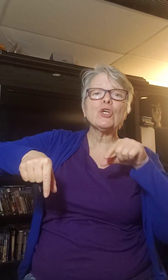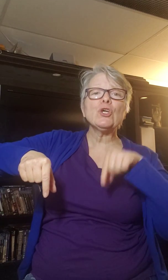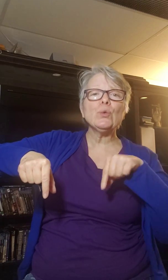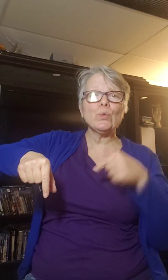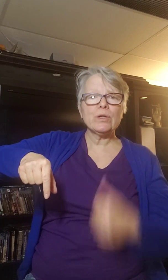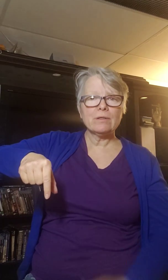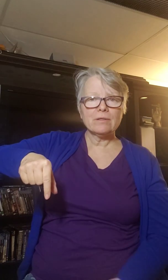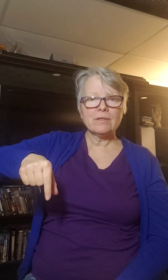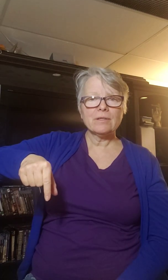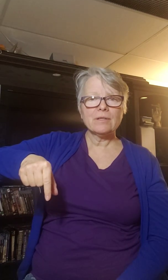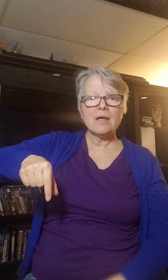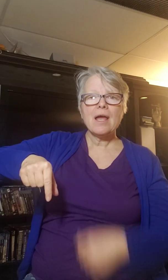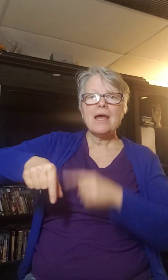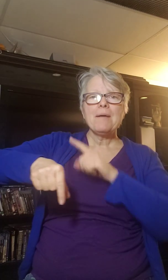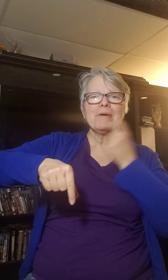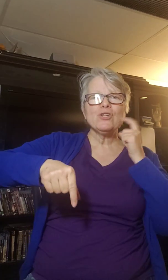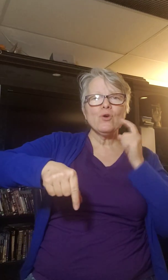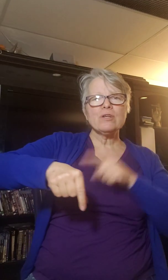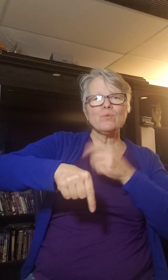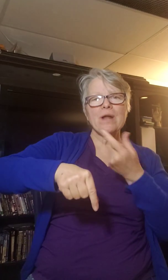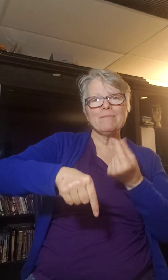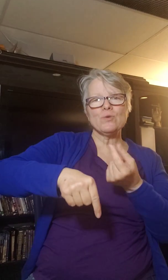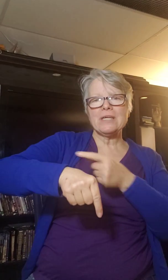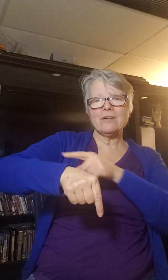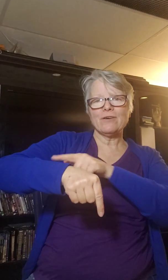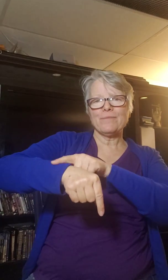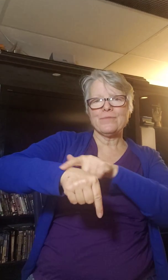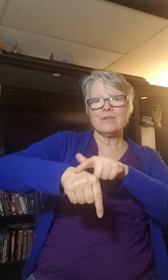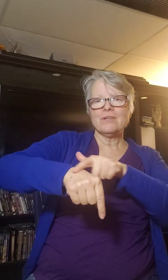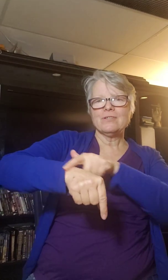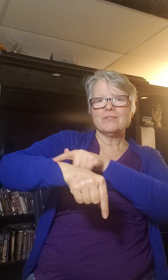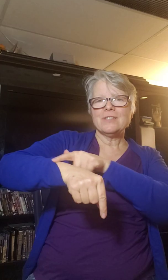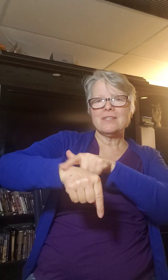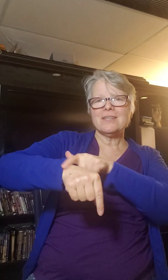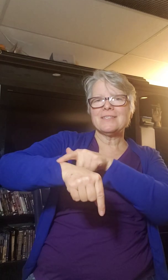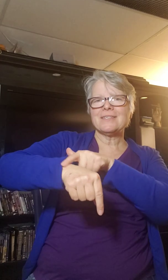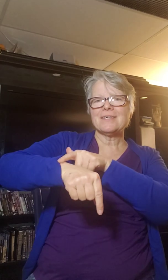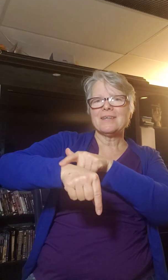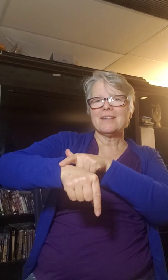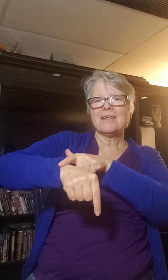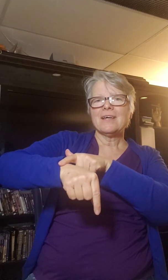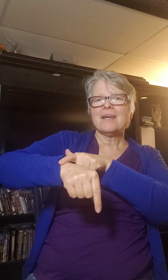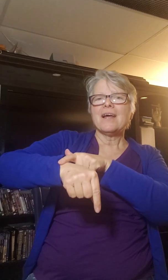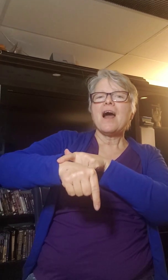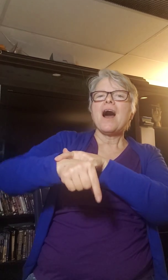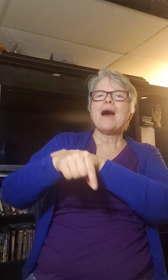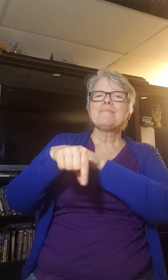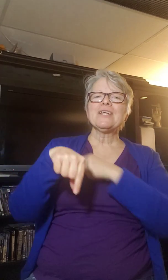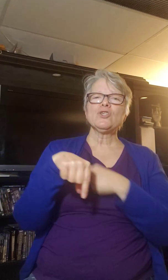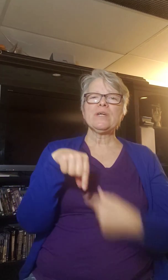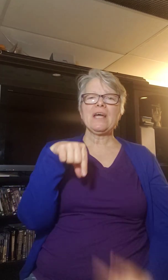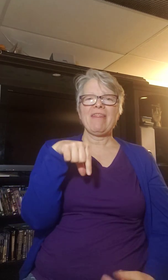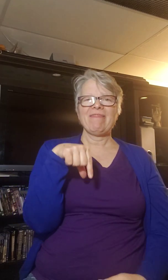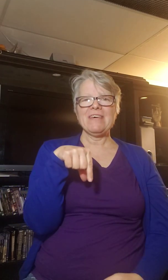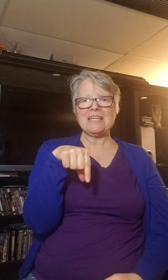Q. But notice what I'm doing here. You see this? I'm not doing